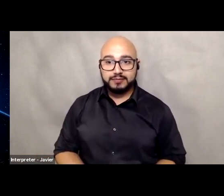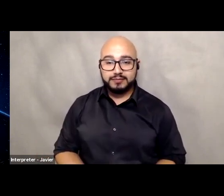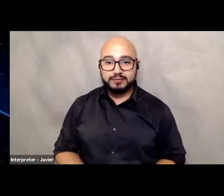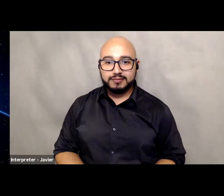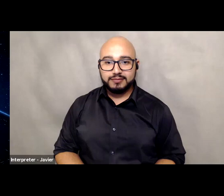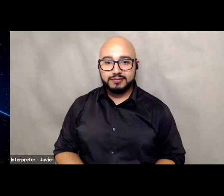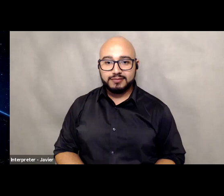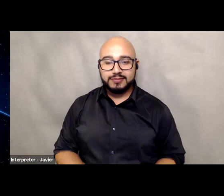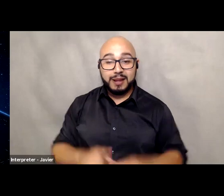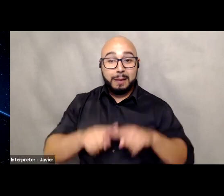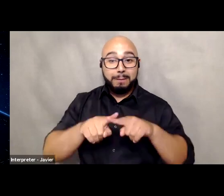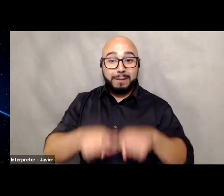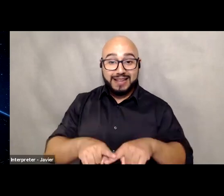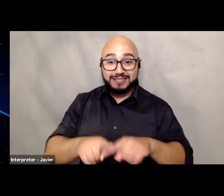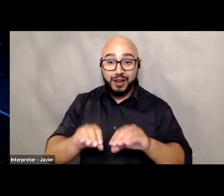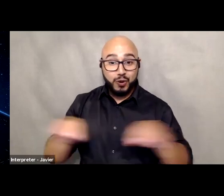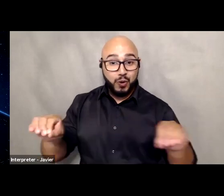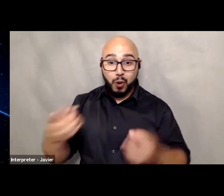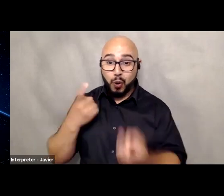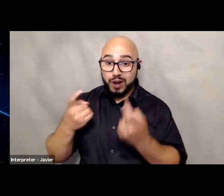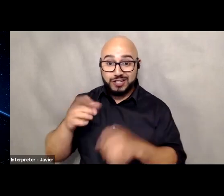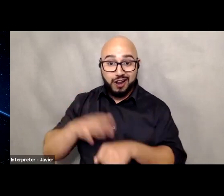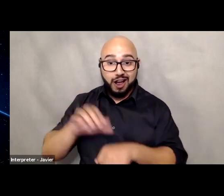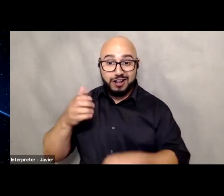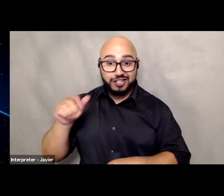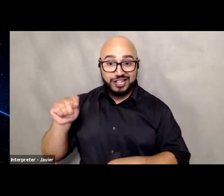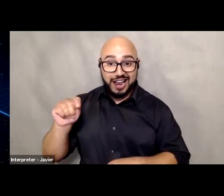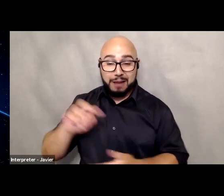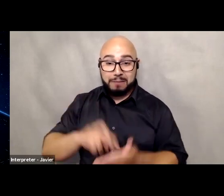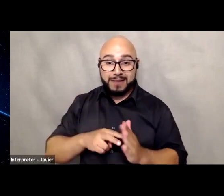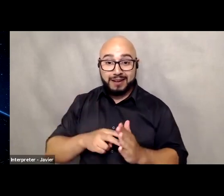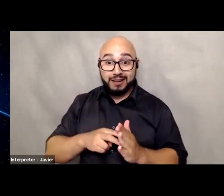Judging by the lack of questions, I assume you all got perfect.